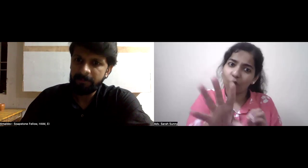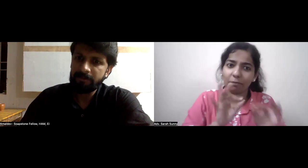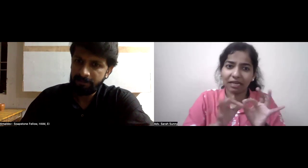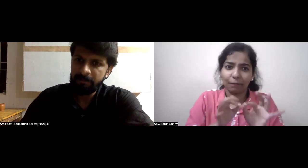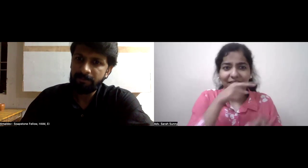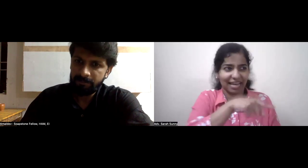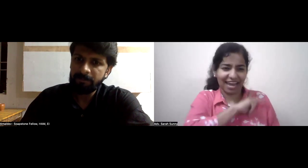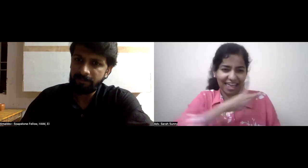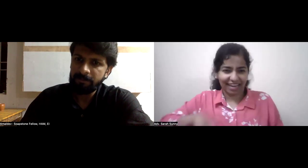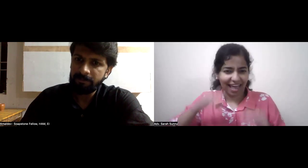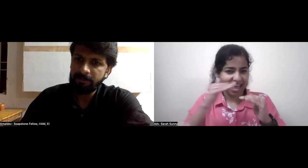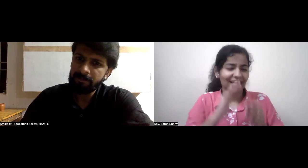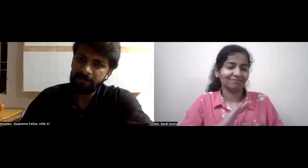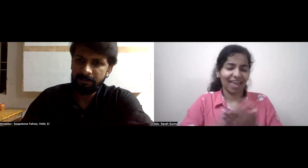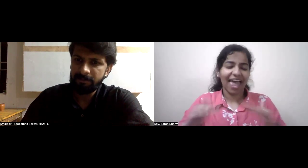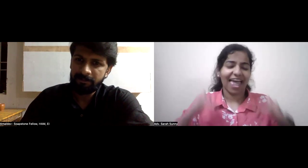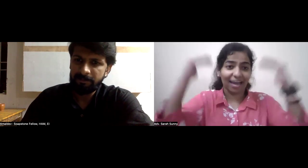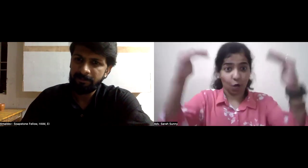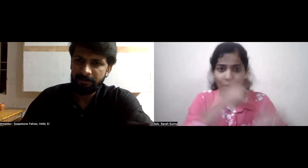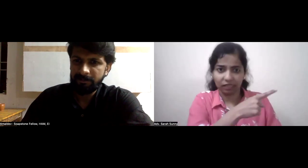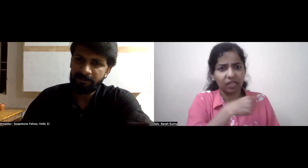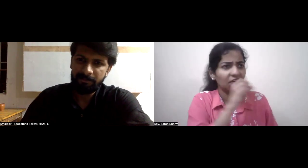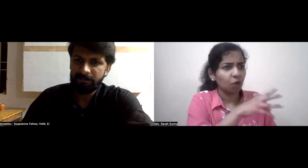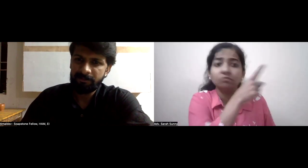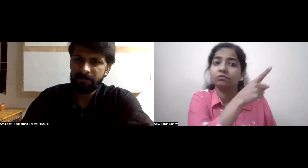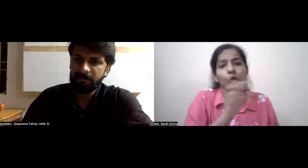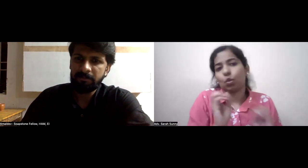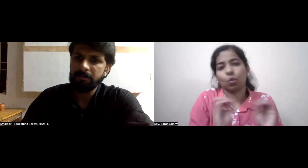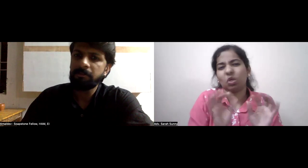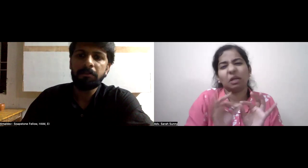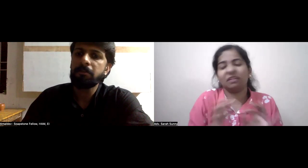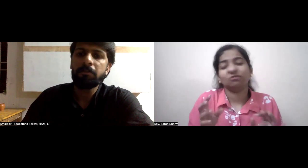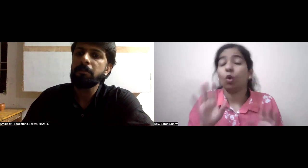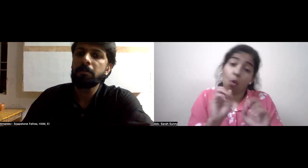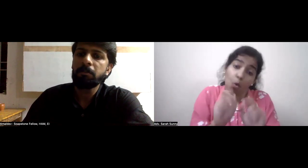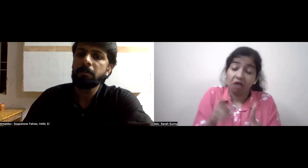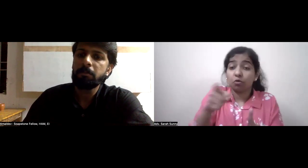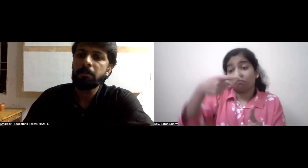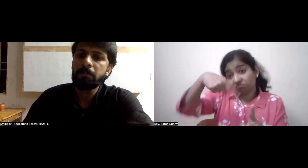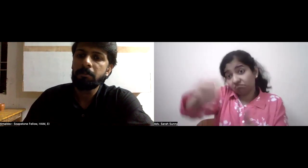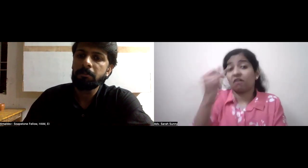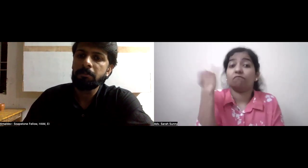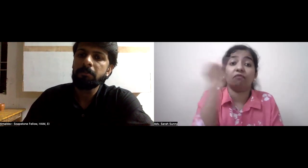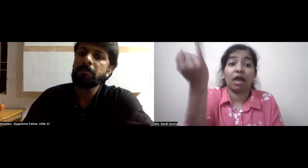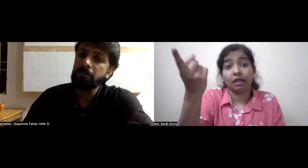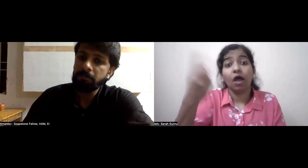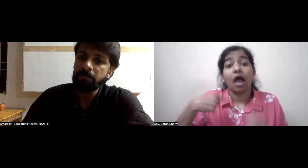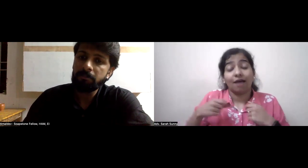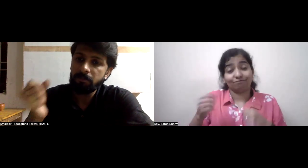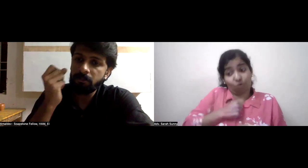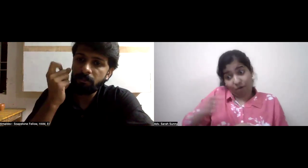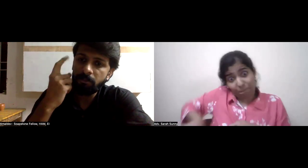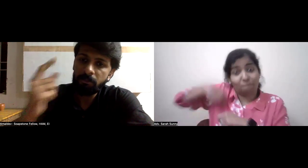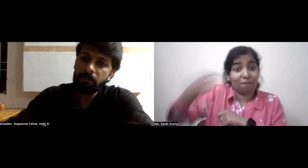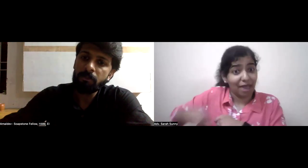I requested for interpreters in Karnataka High Court, but I was not.